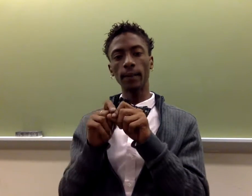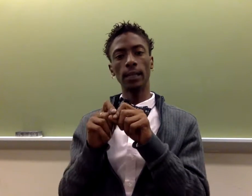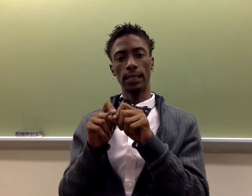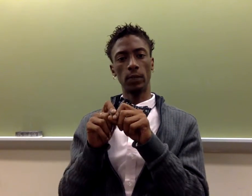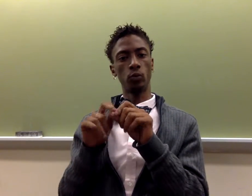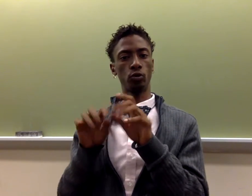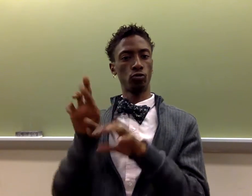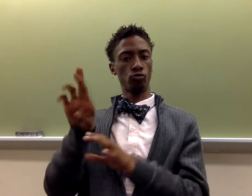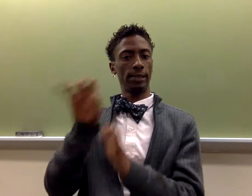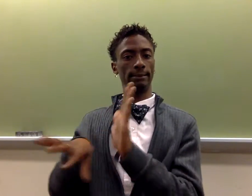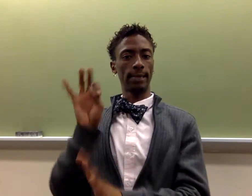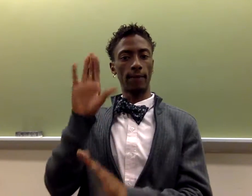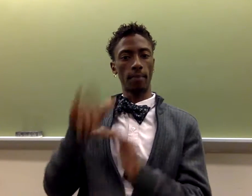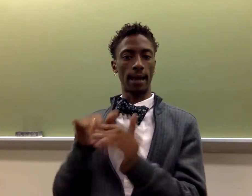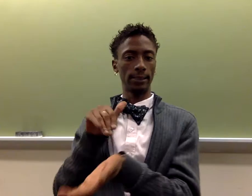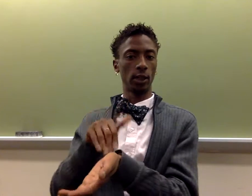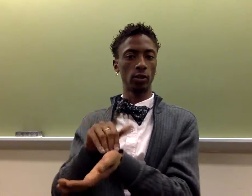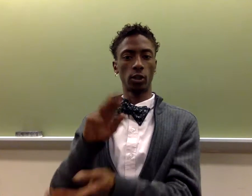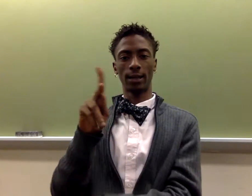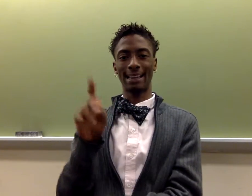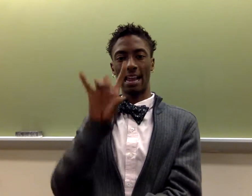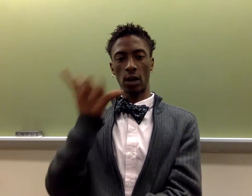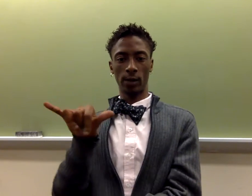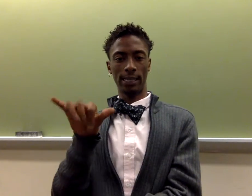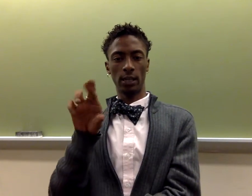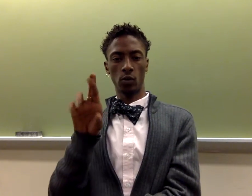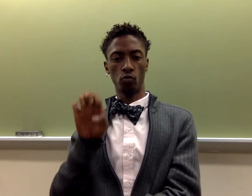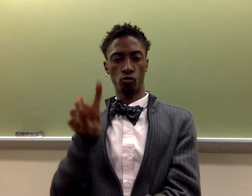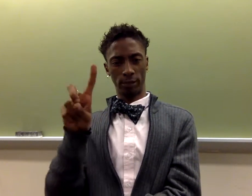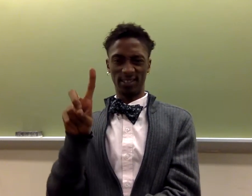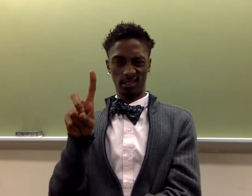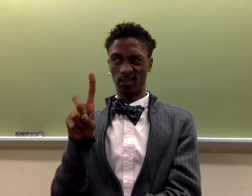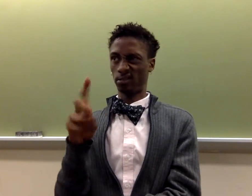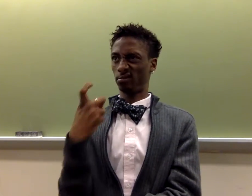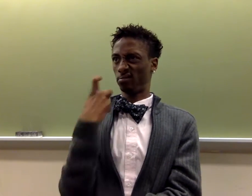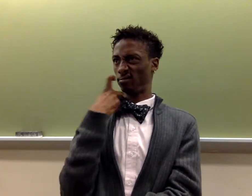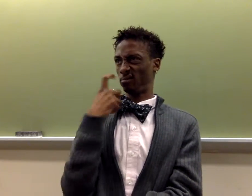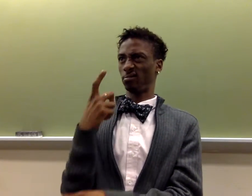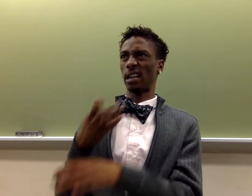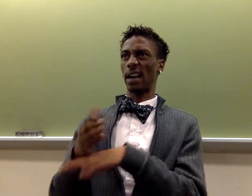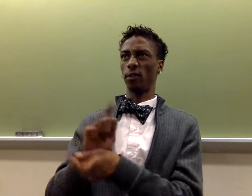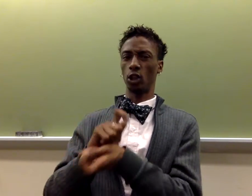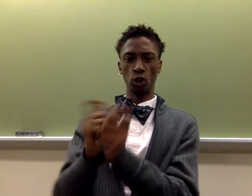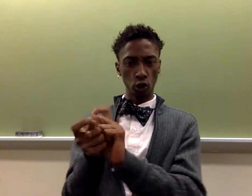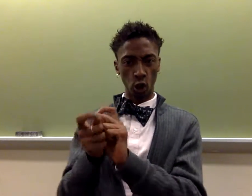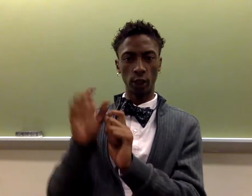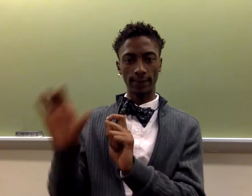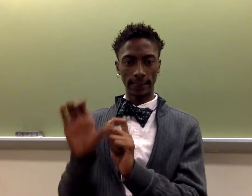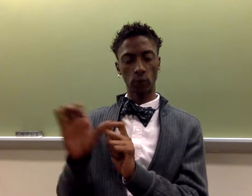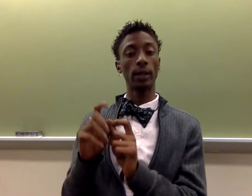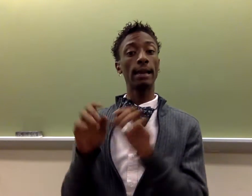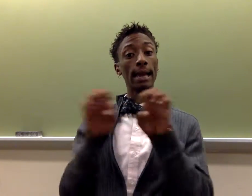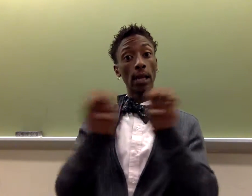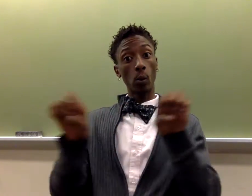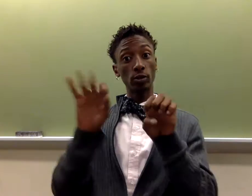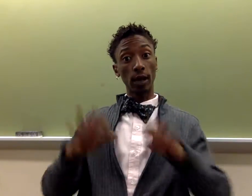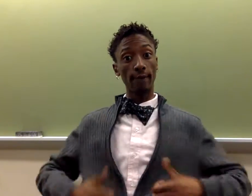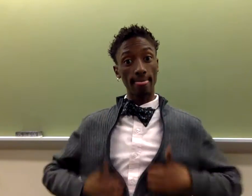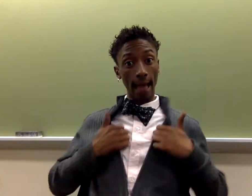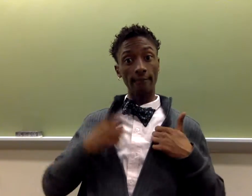rediscovered by Dr. Carey Reams shortly after the turn of the century. Now, equation of life, because this holds for